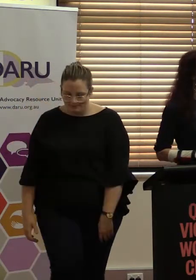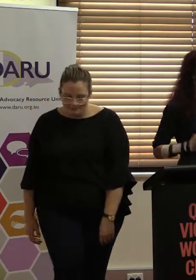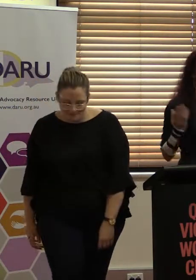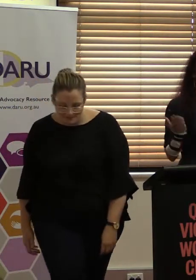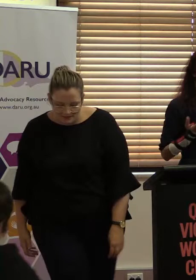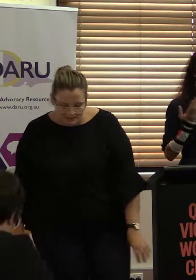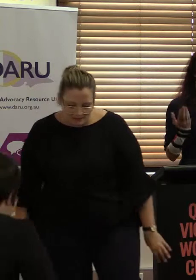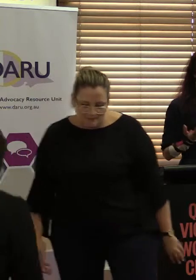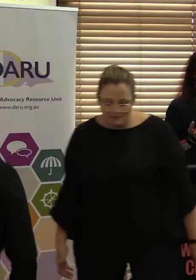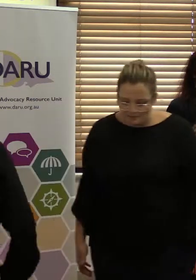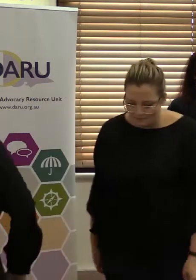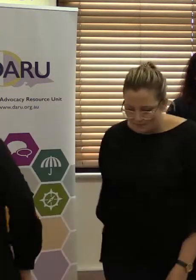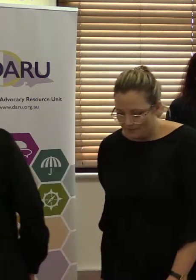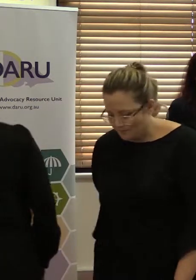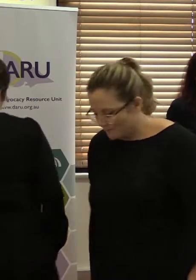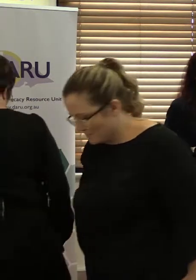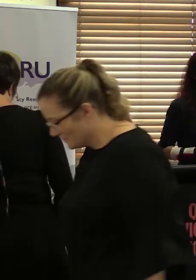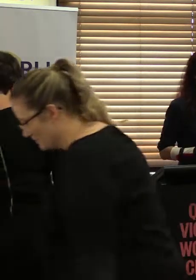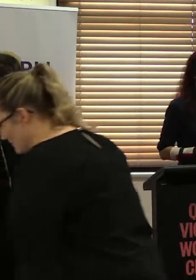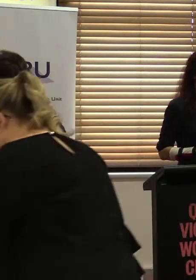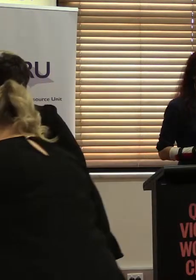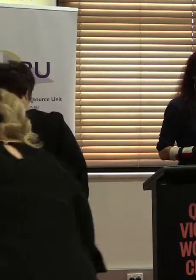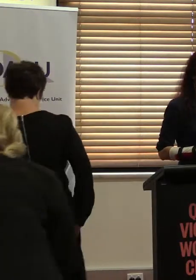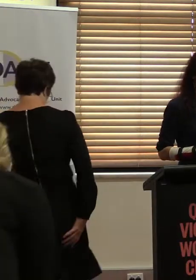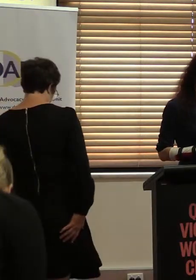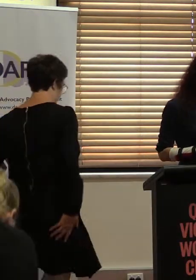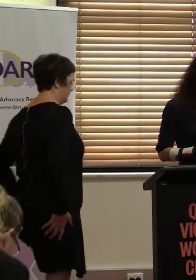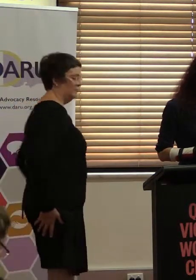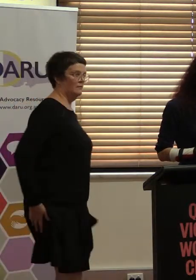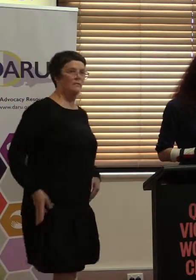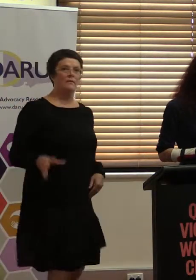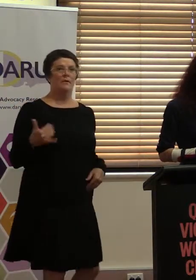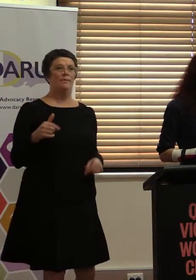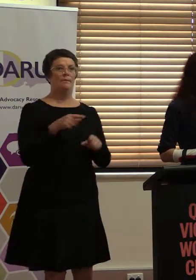Now, you might wonder why this is happening.